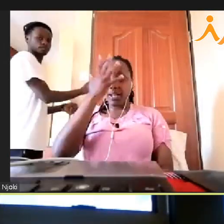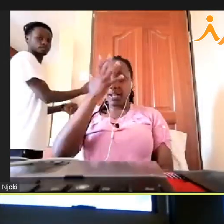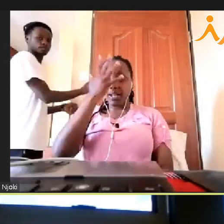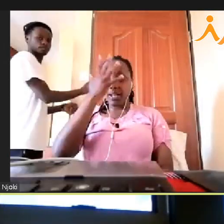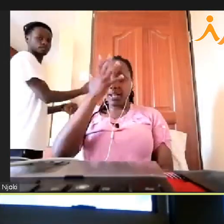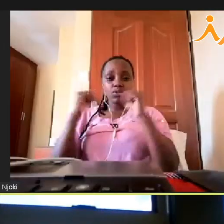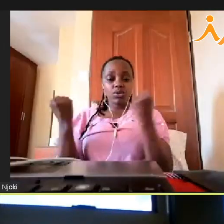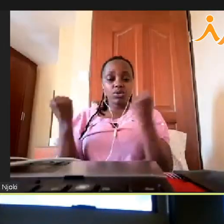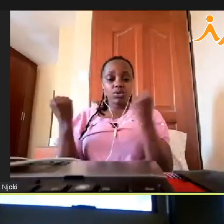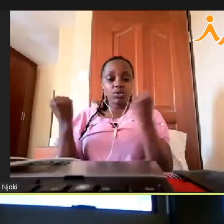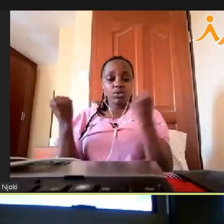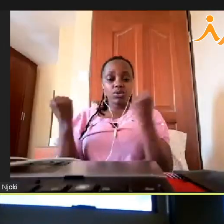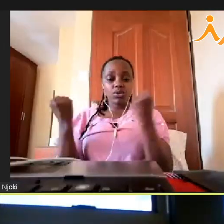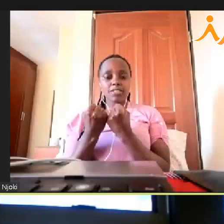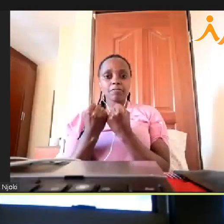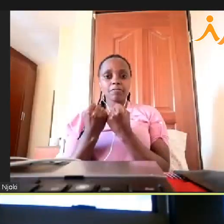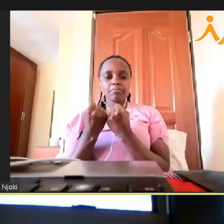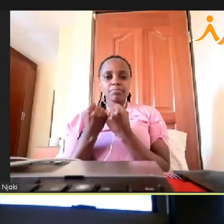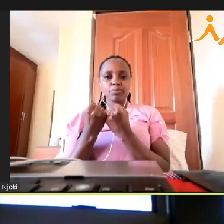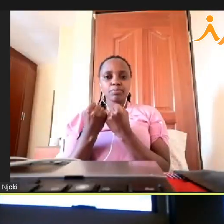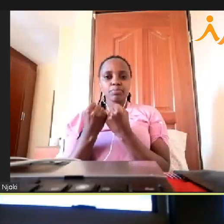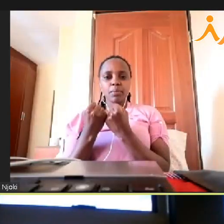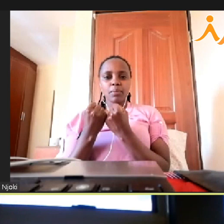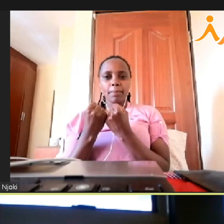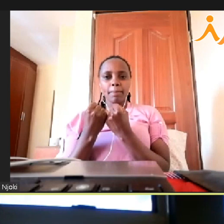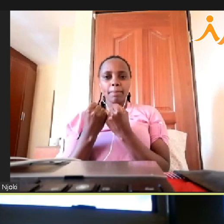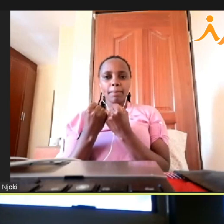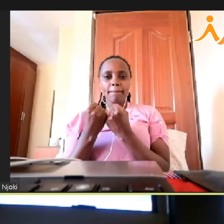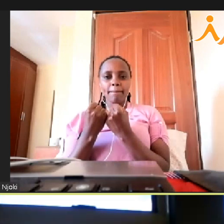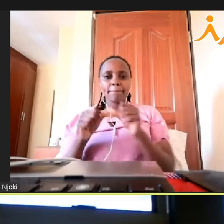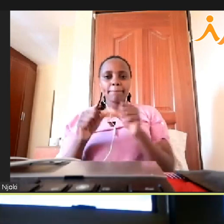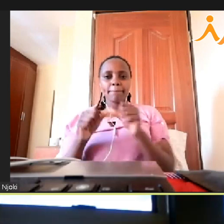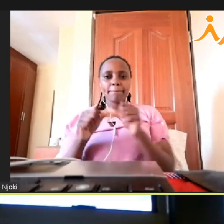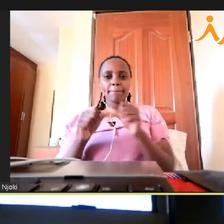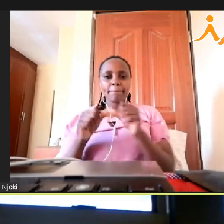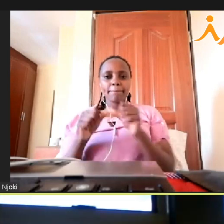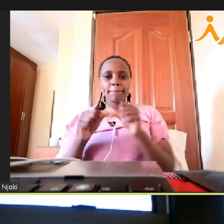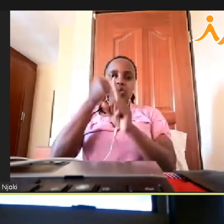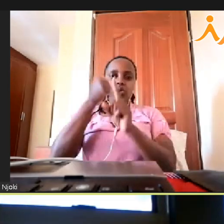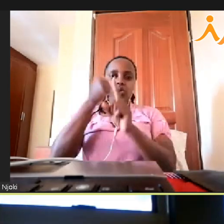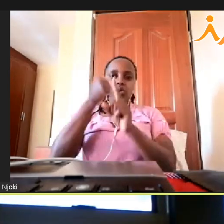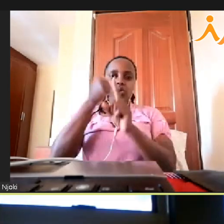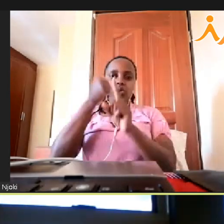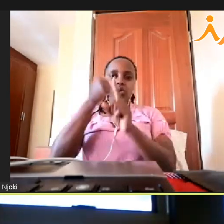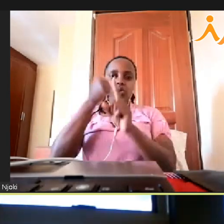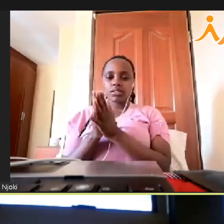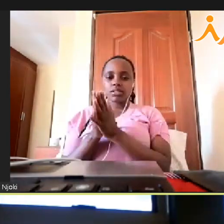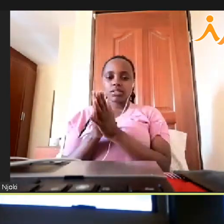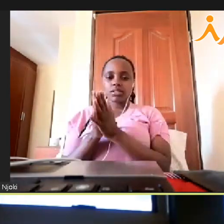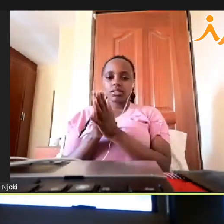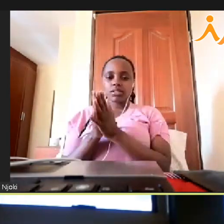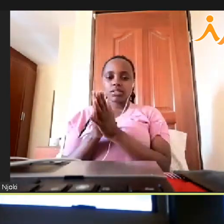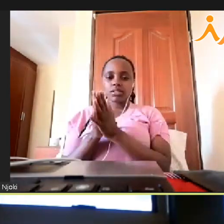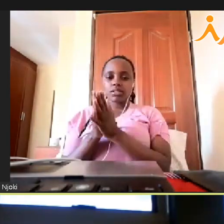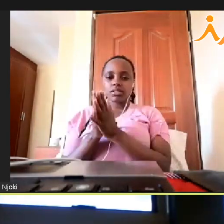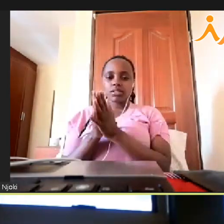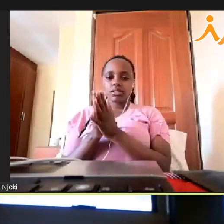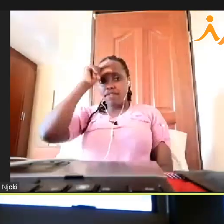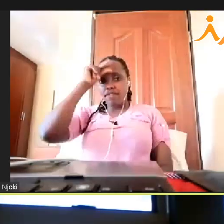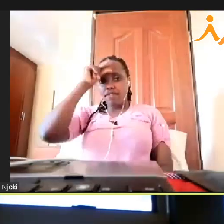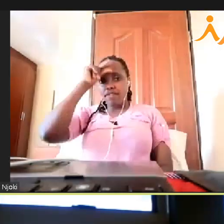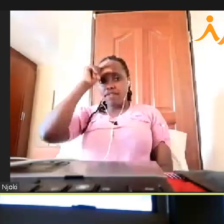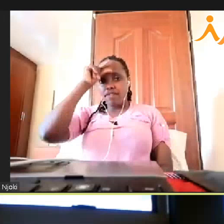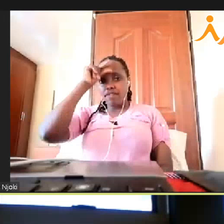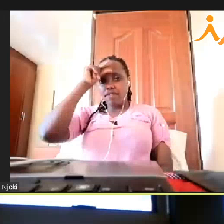society organizations. And we continue to lobby and engage government to